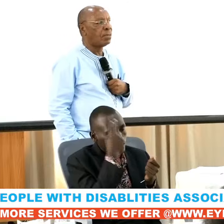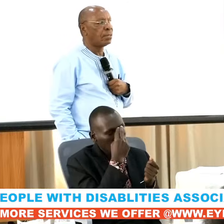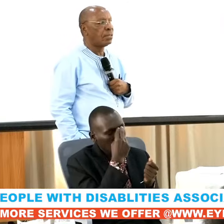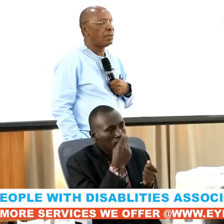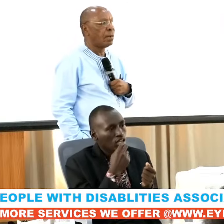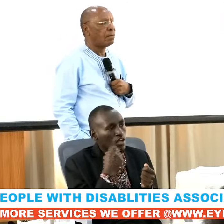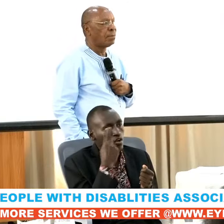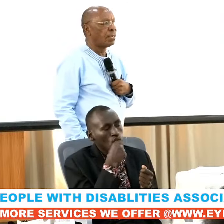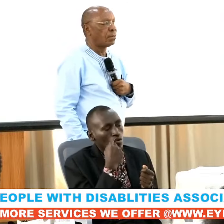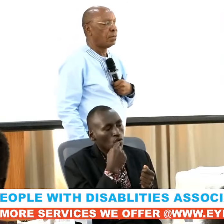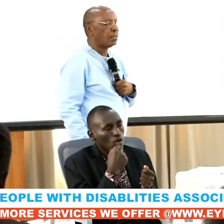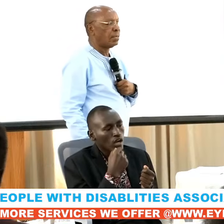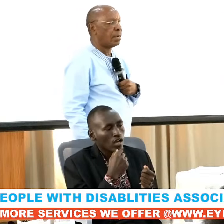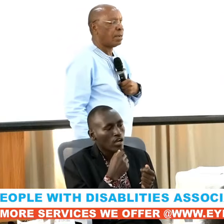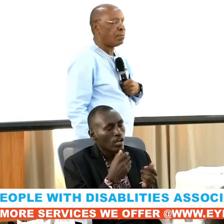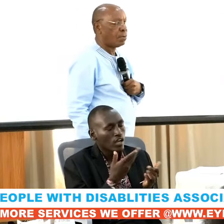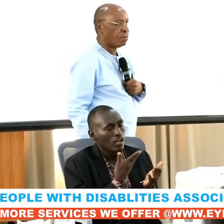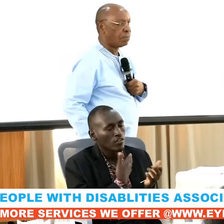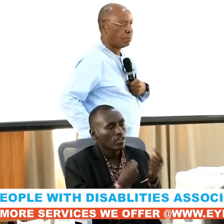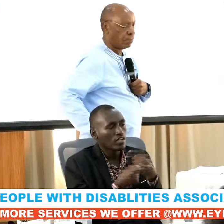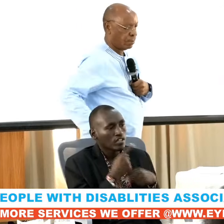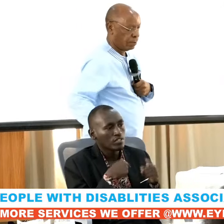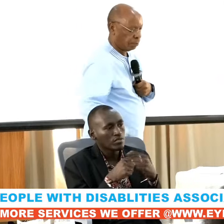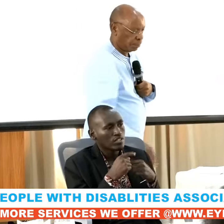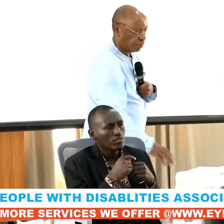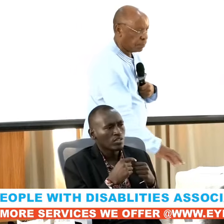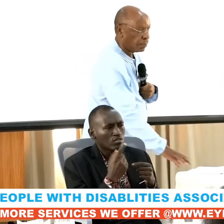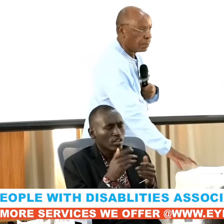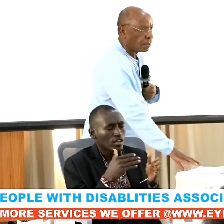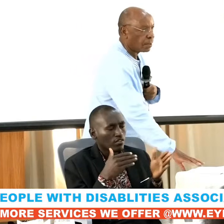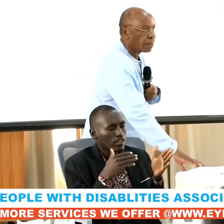However, we still have limitations in a number of